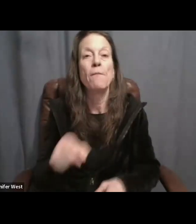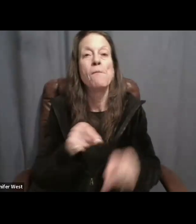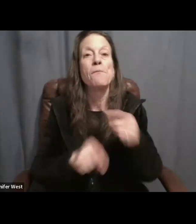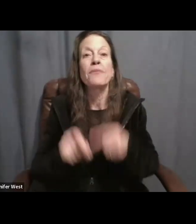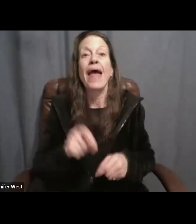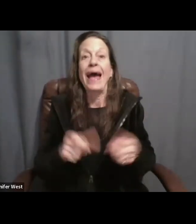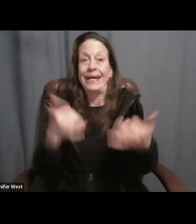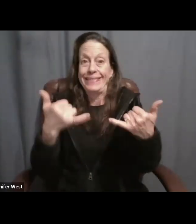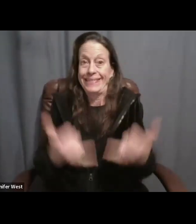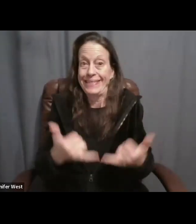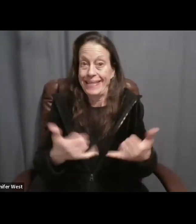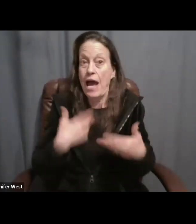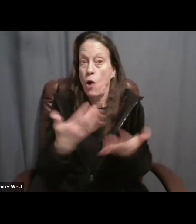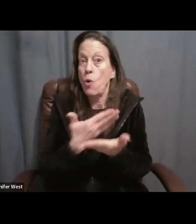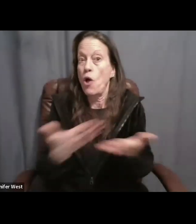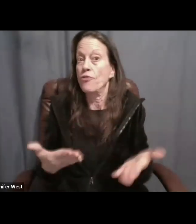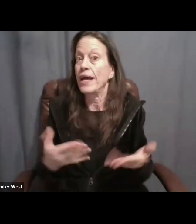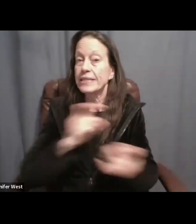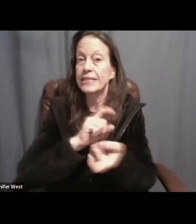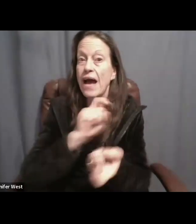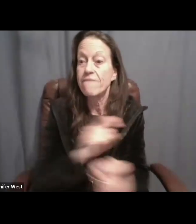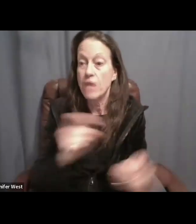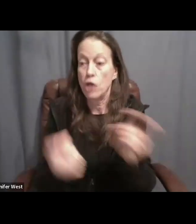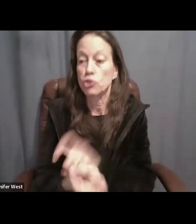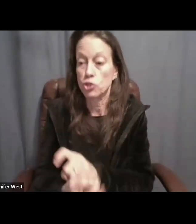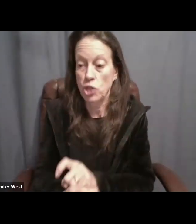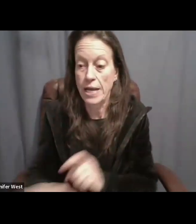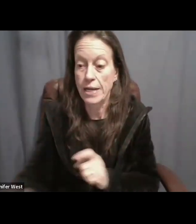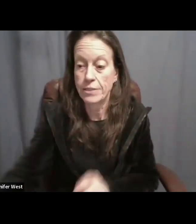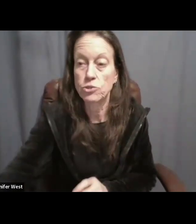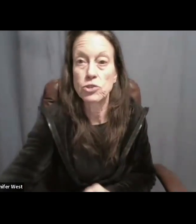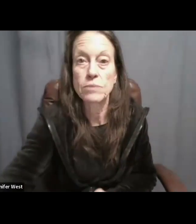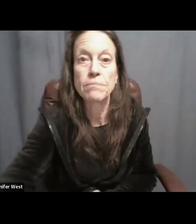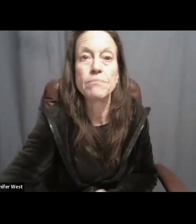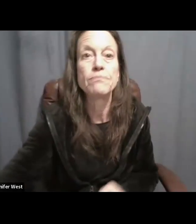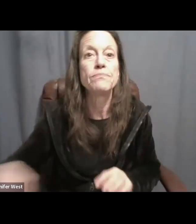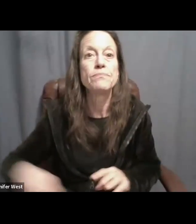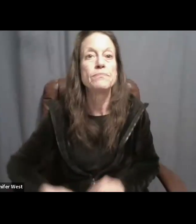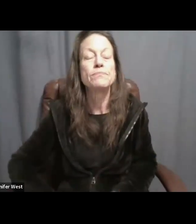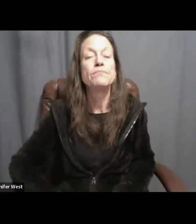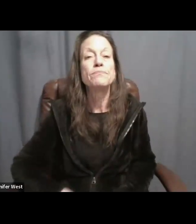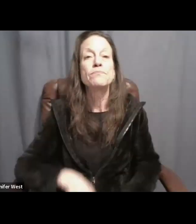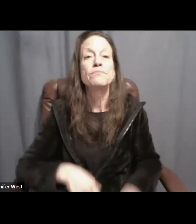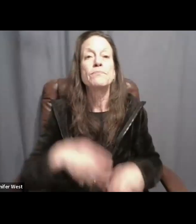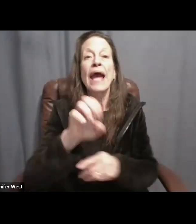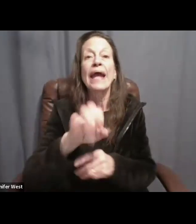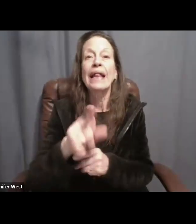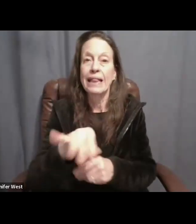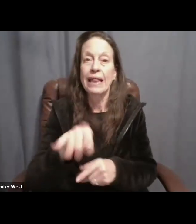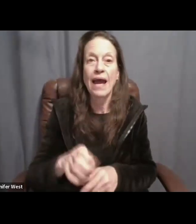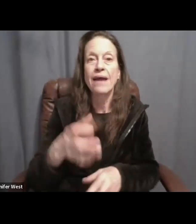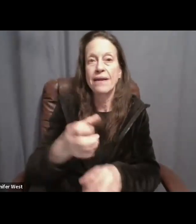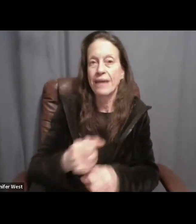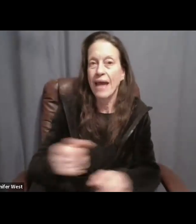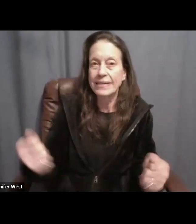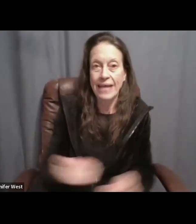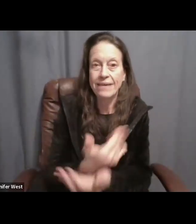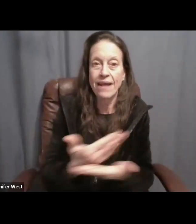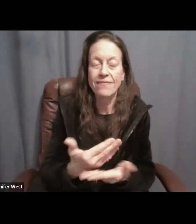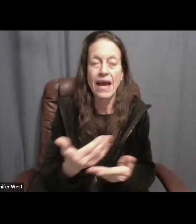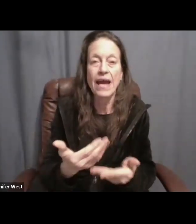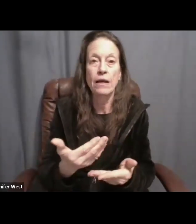things have changed, and Elaine gets essentially the same that she would get if she was in an agency. So there's